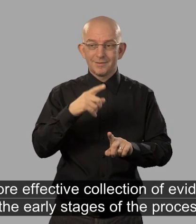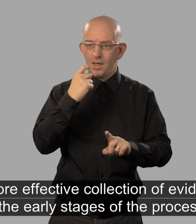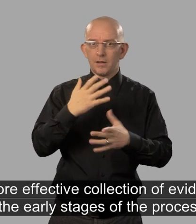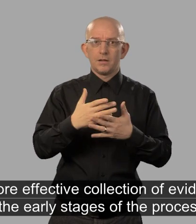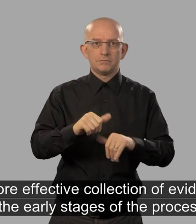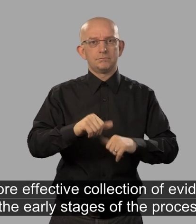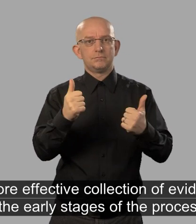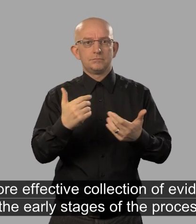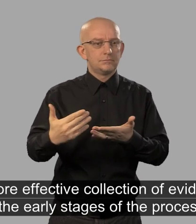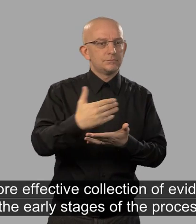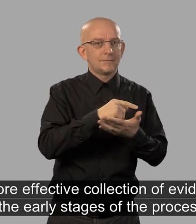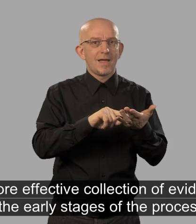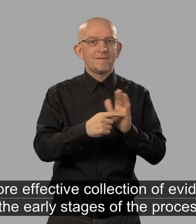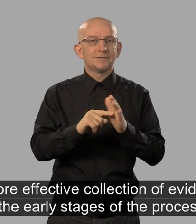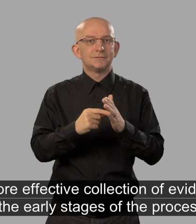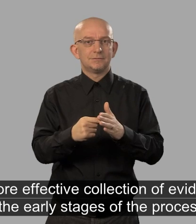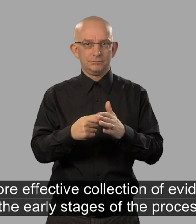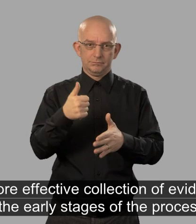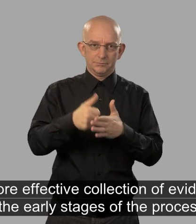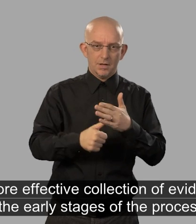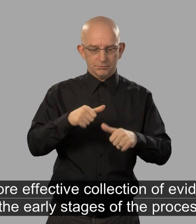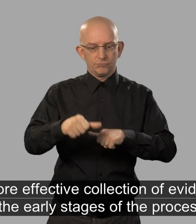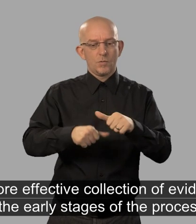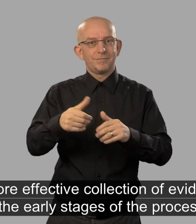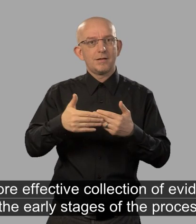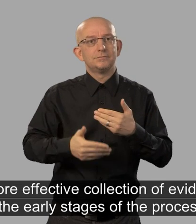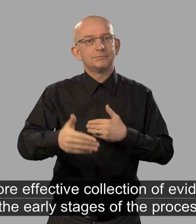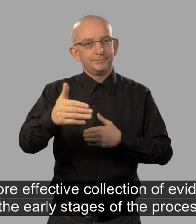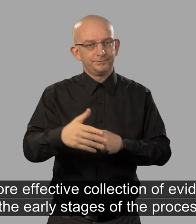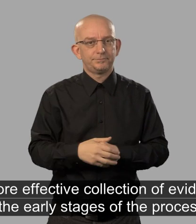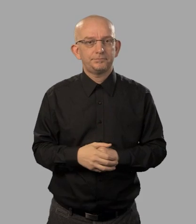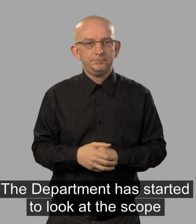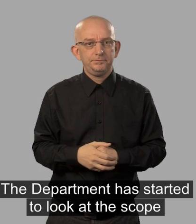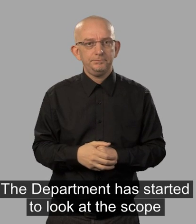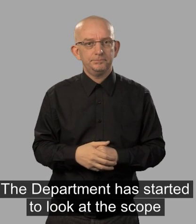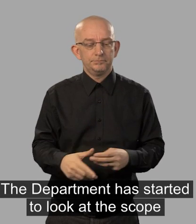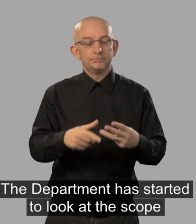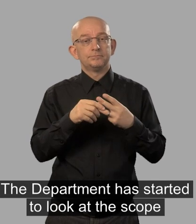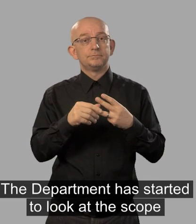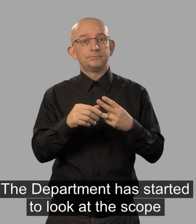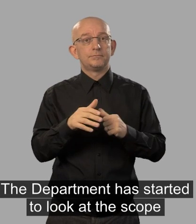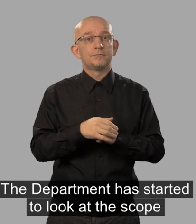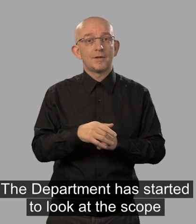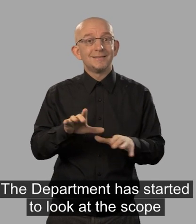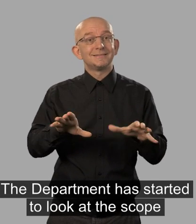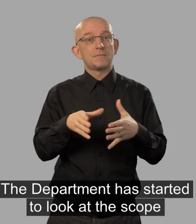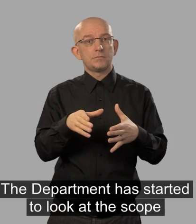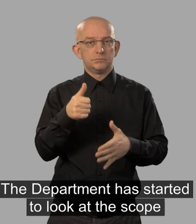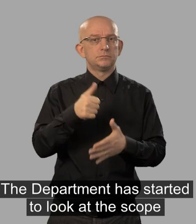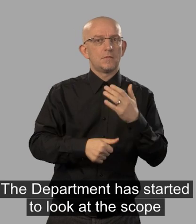more effective collection of evidence at the early stages of the process. The department has started